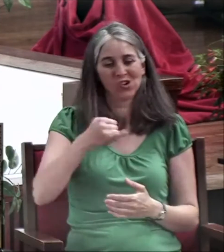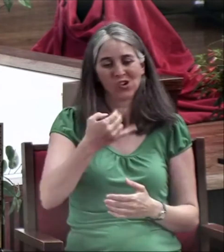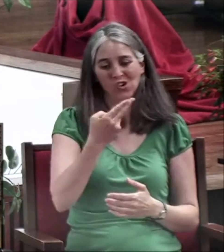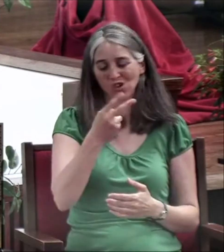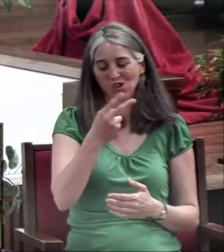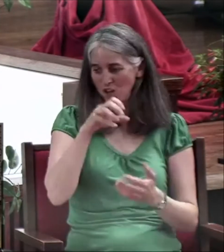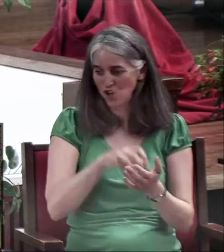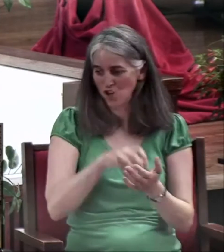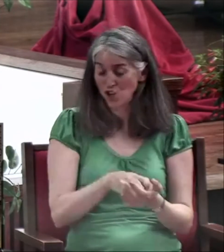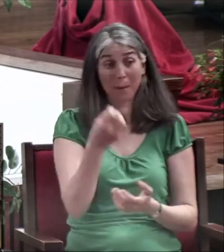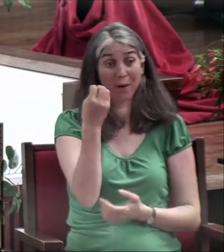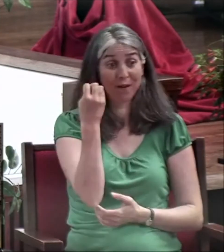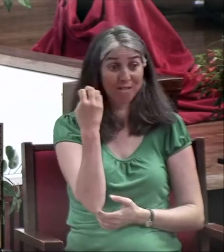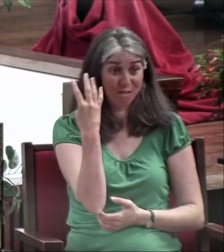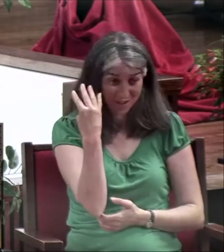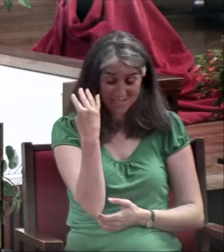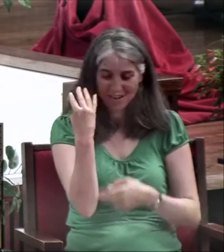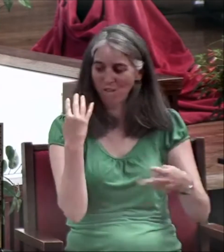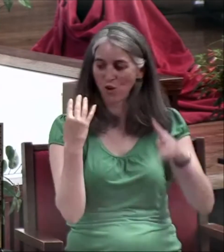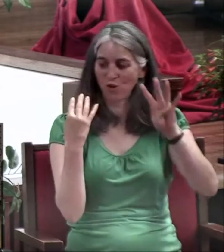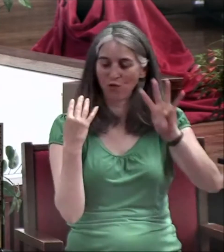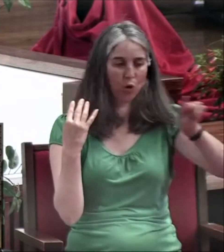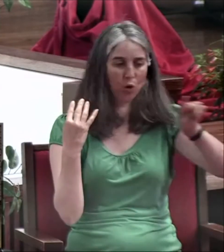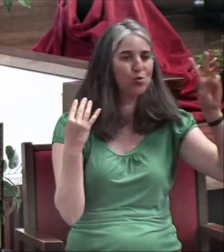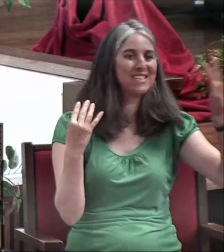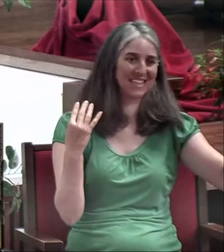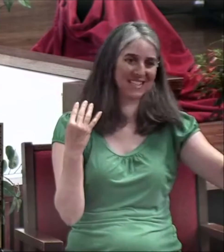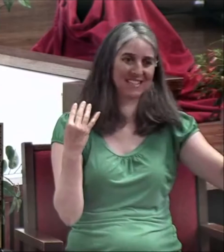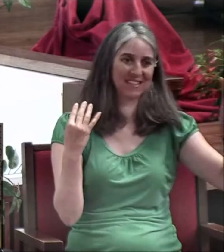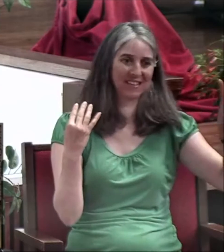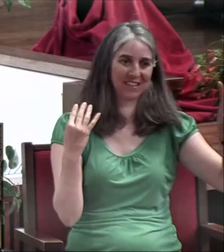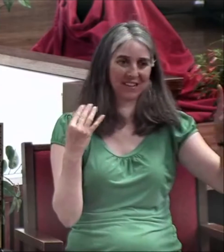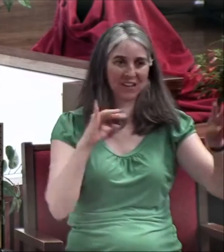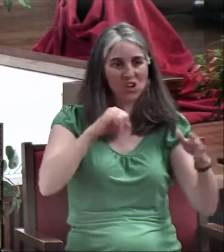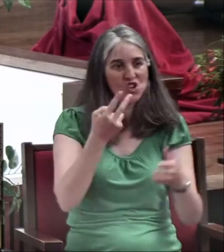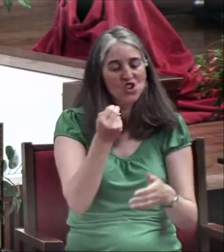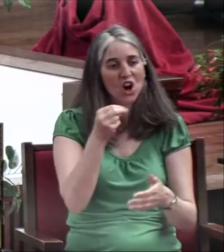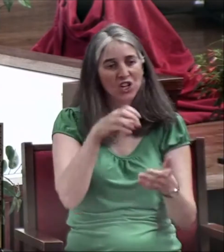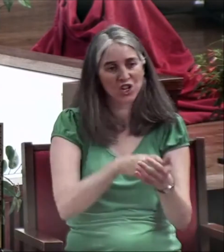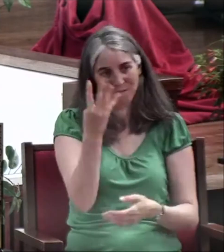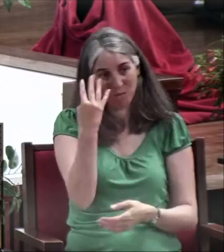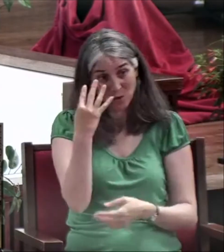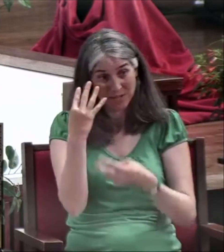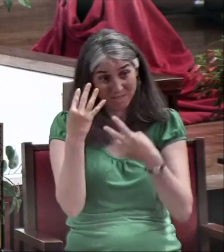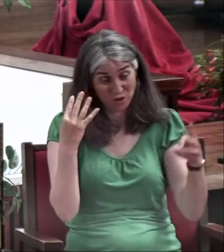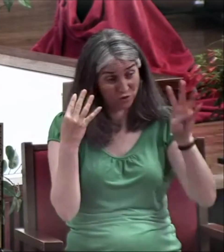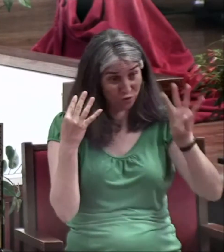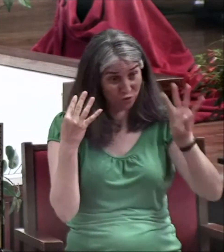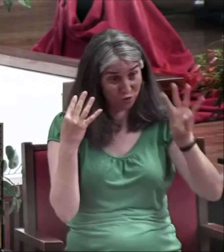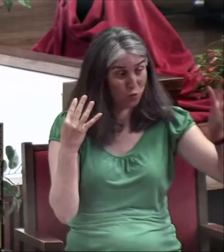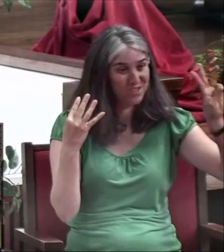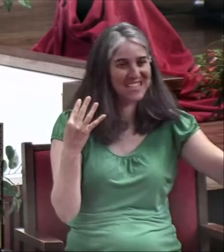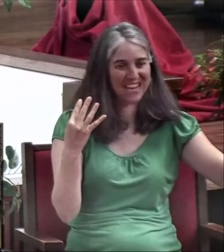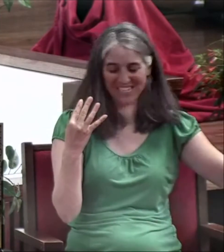is from John 14, 4 through 6. That's John 14,